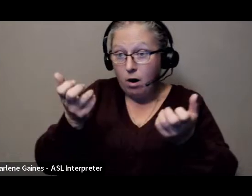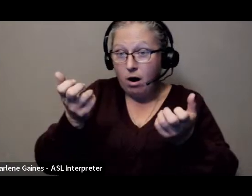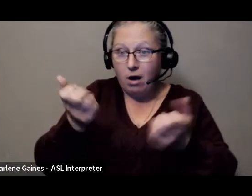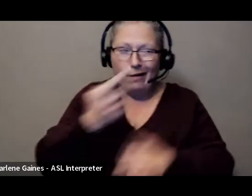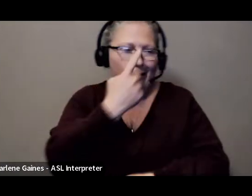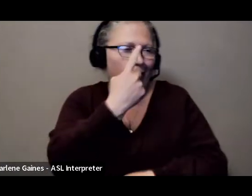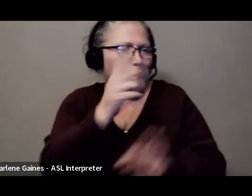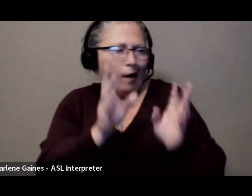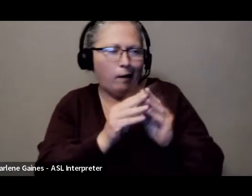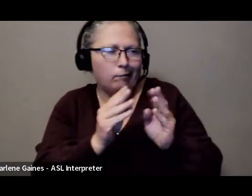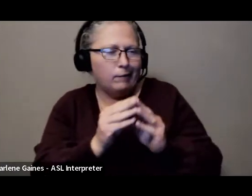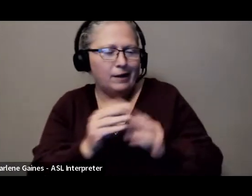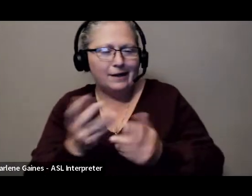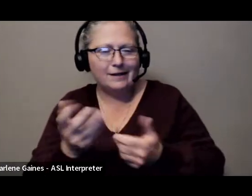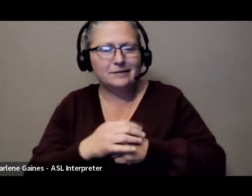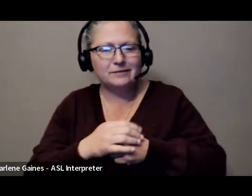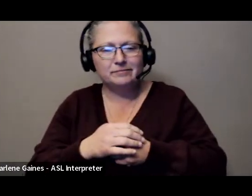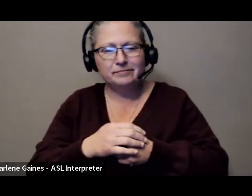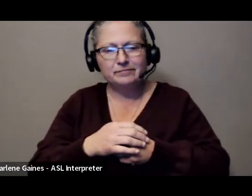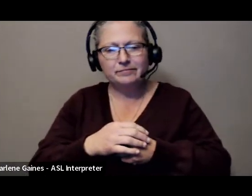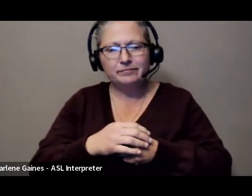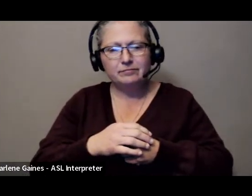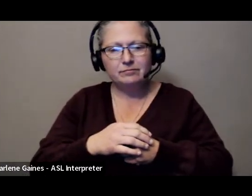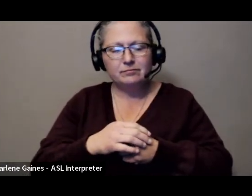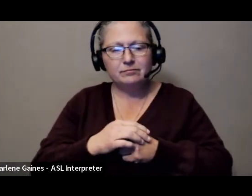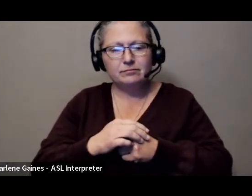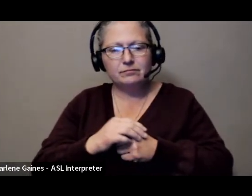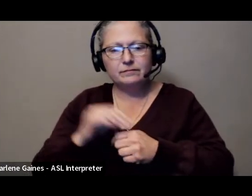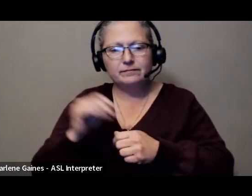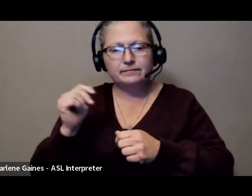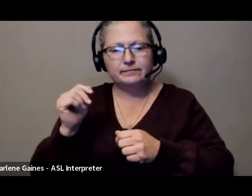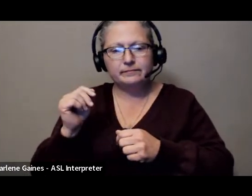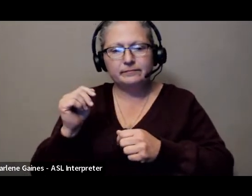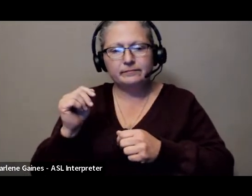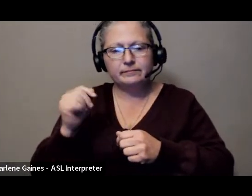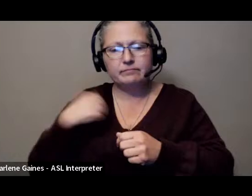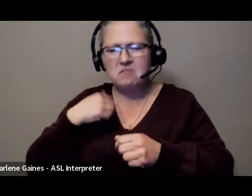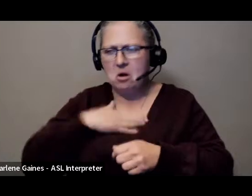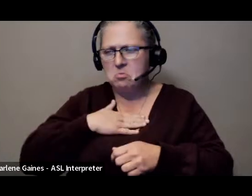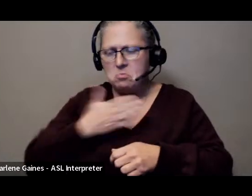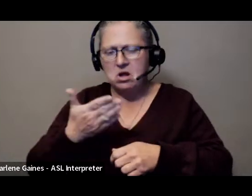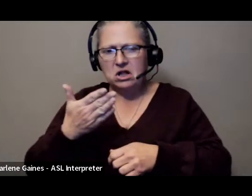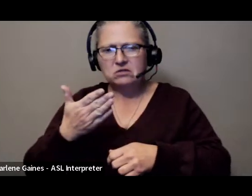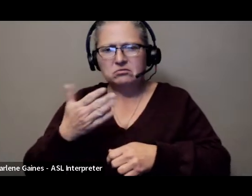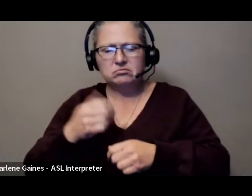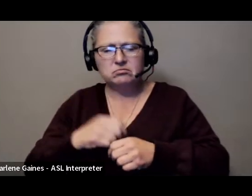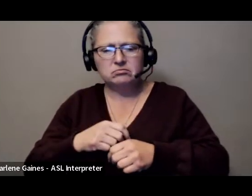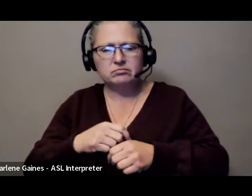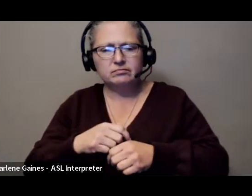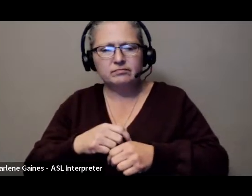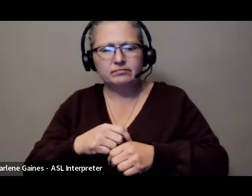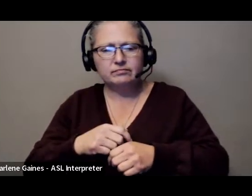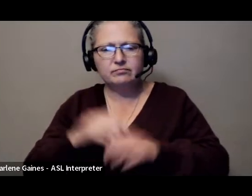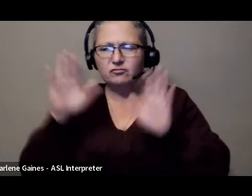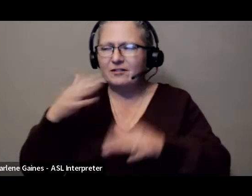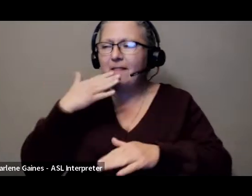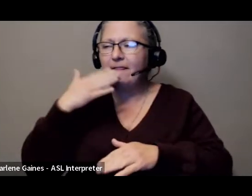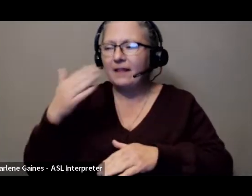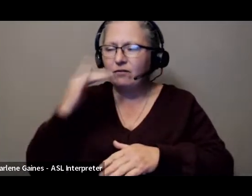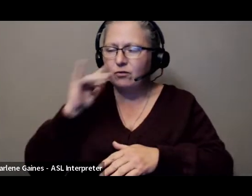meeting. This year was canceled, but. Right. but yeah, So I'm willing to take it on for Yeah, my, great. you know, that's Thank great. one more time. Thanks for doing